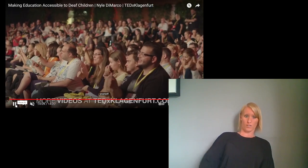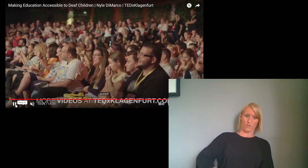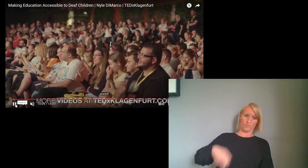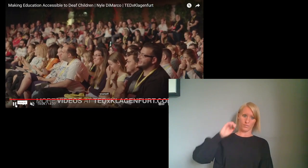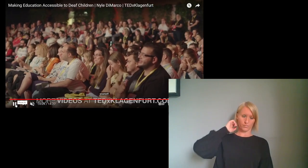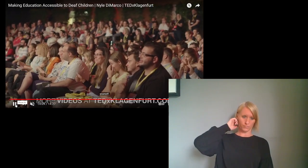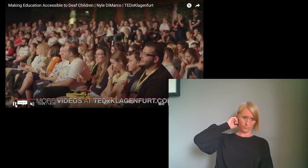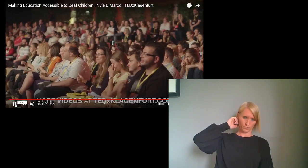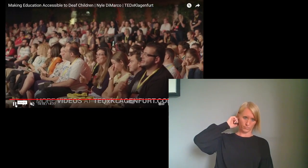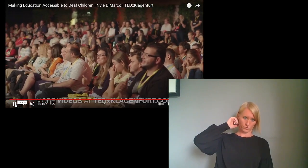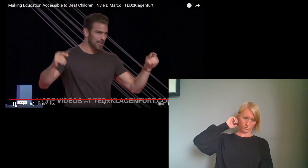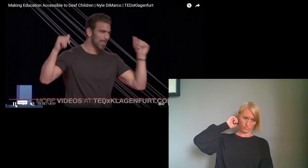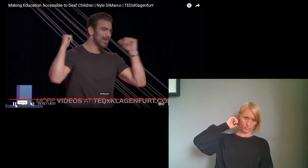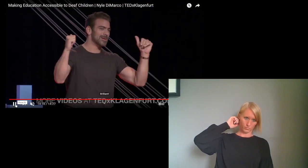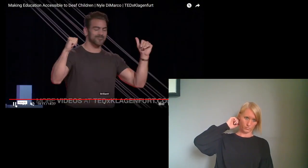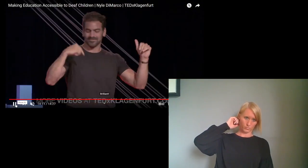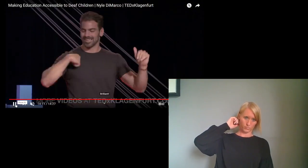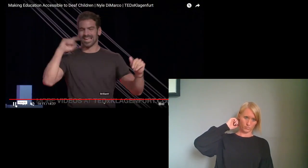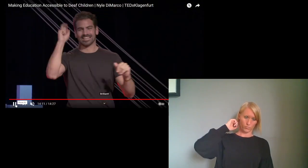yourself.